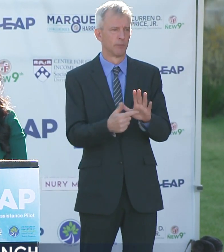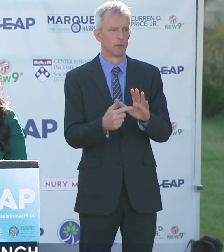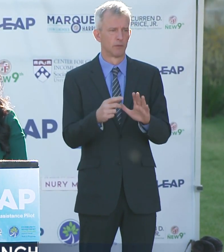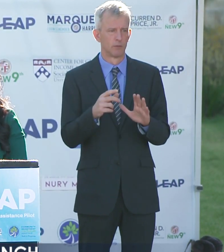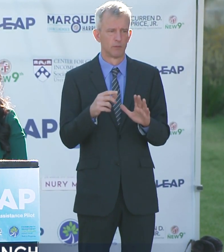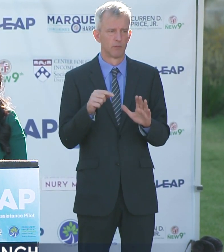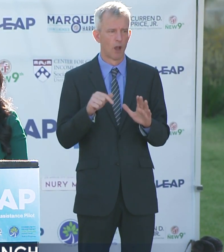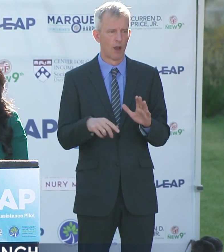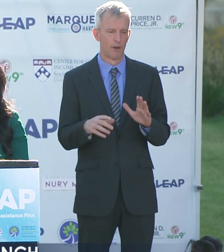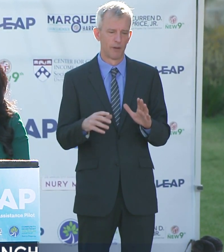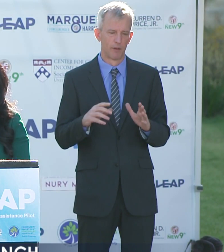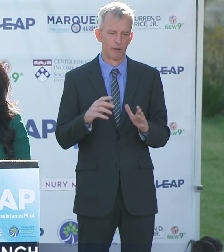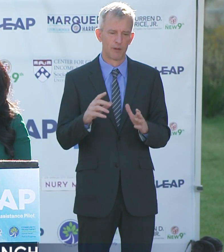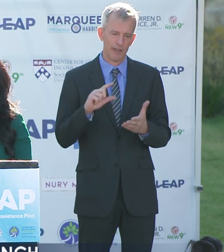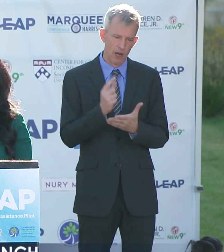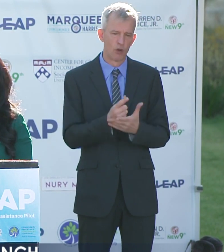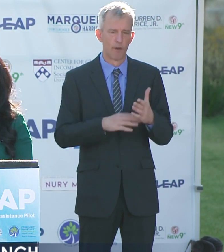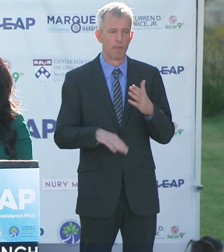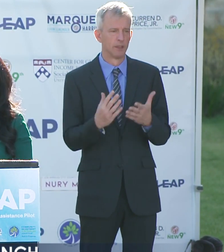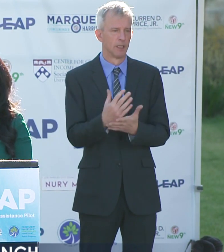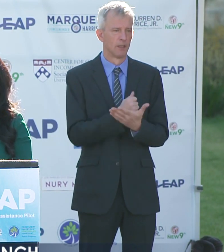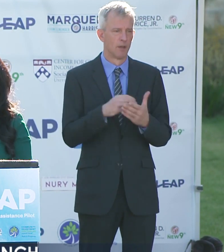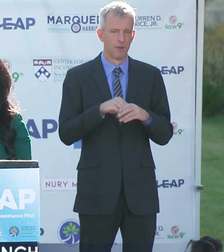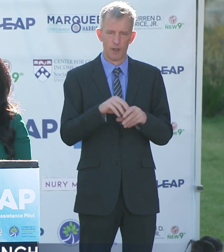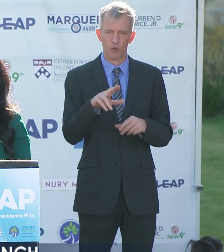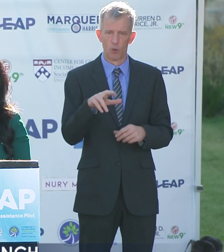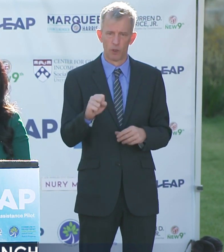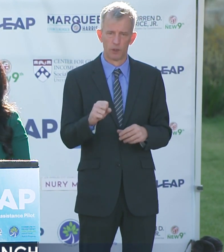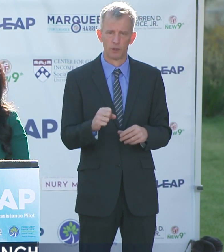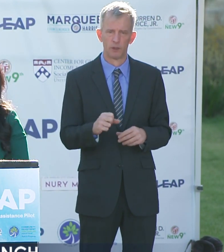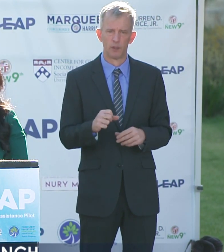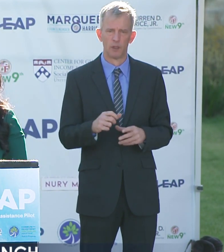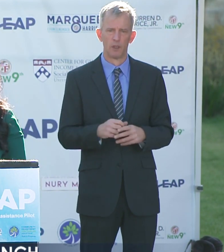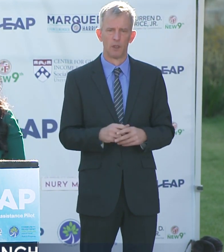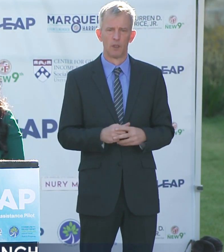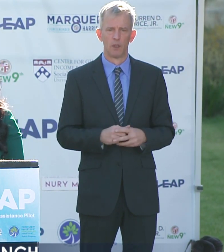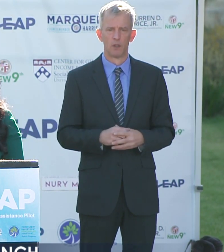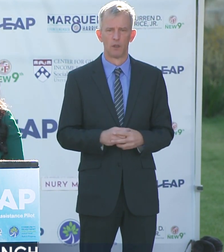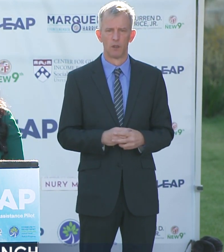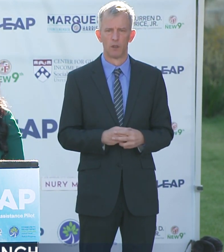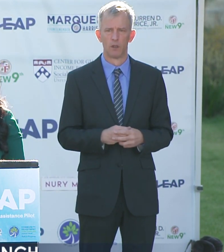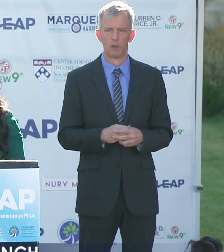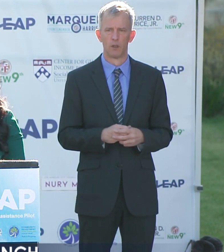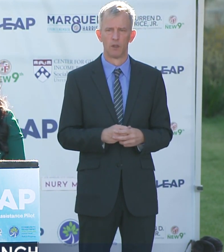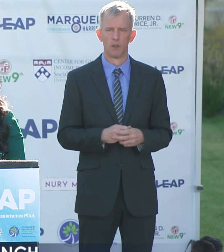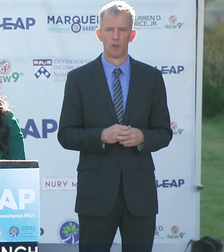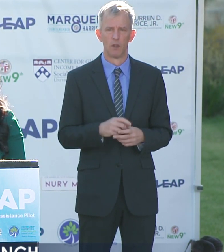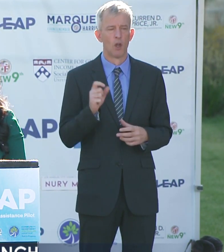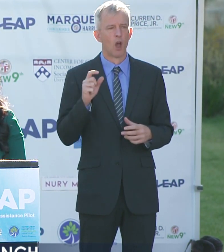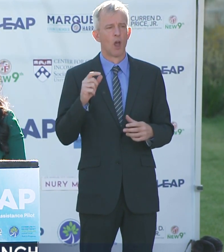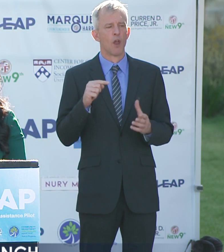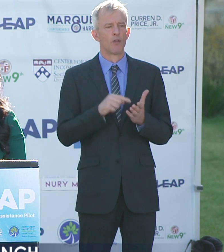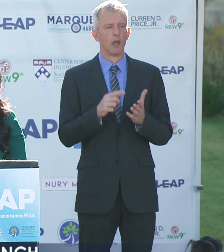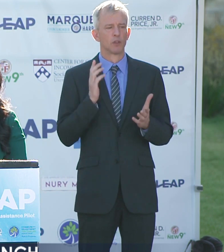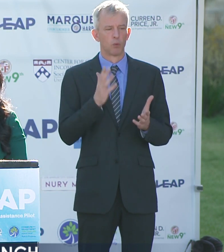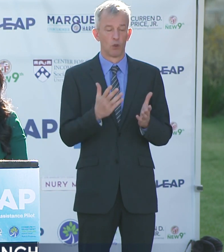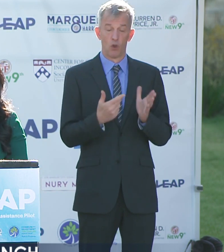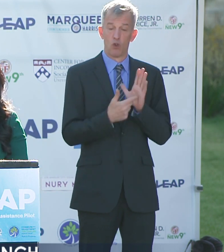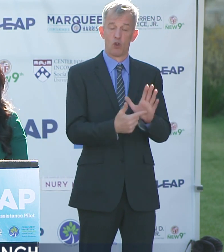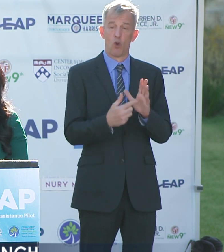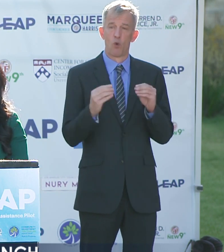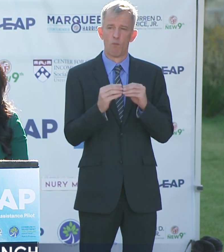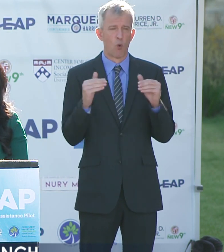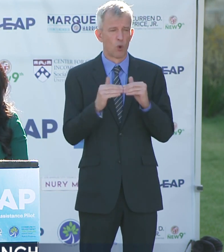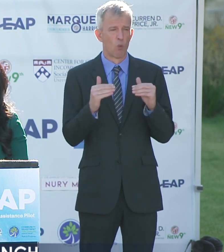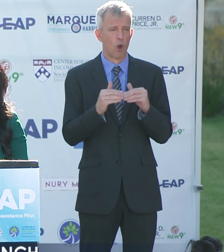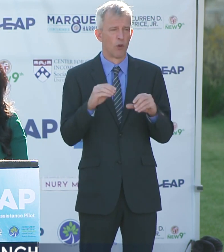country. This marks a milestone in our progress towards more equality here in our city. This pilot program will